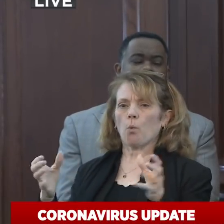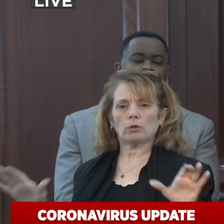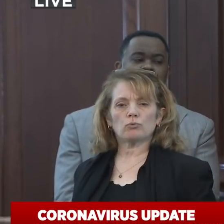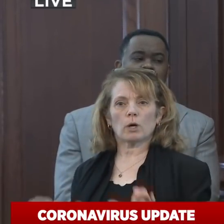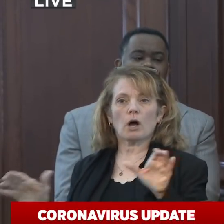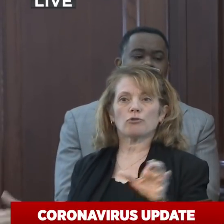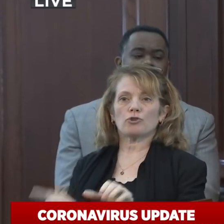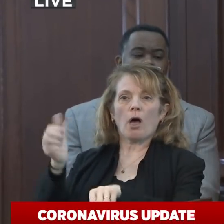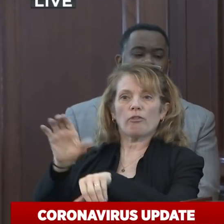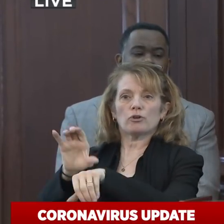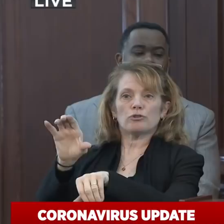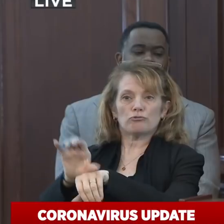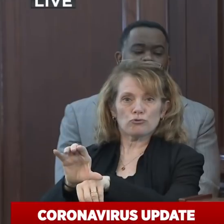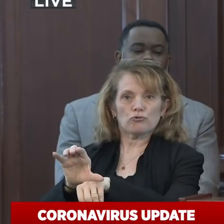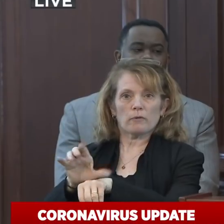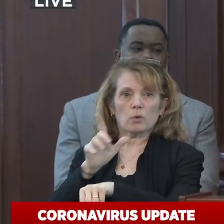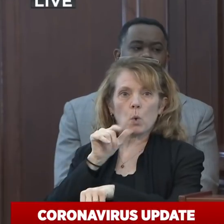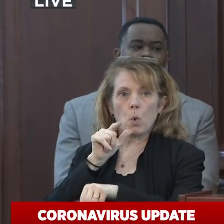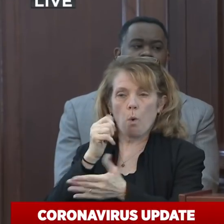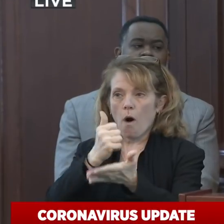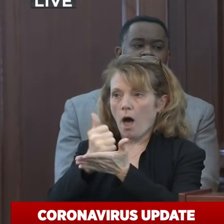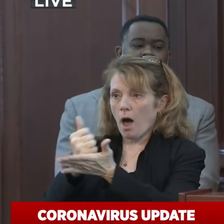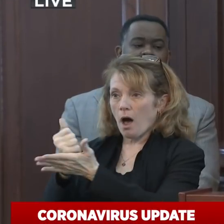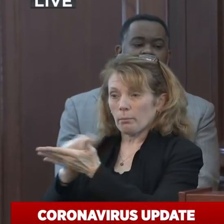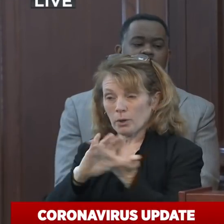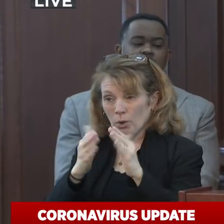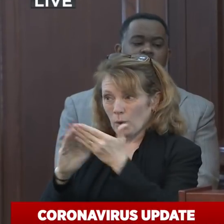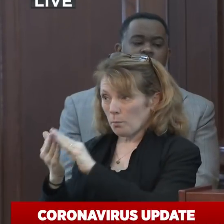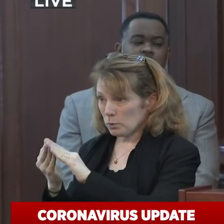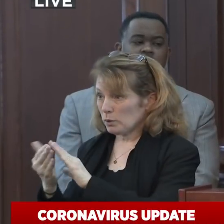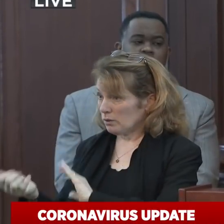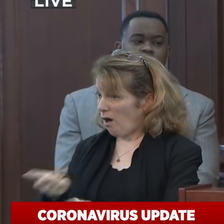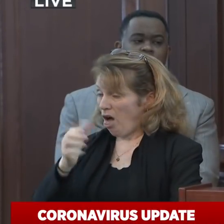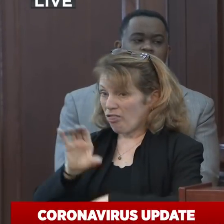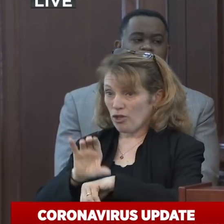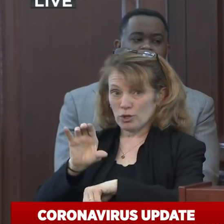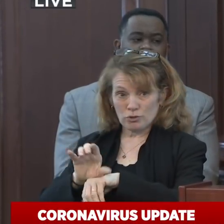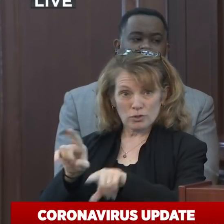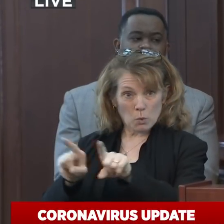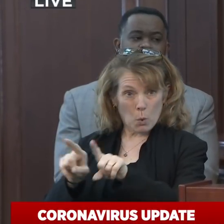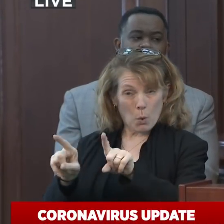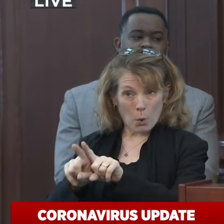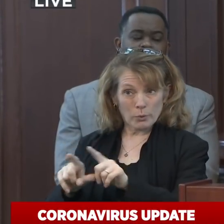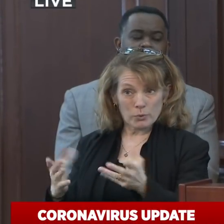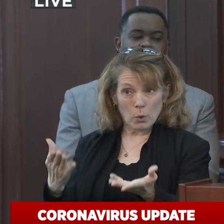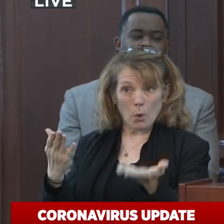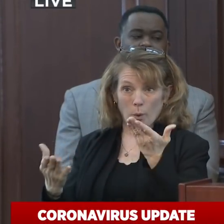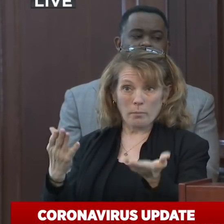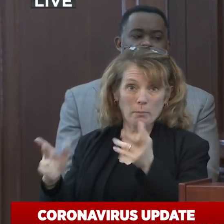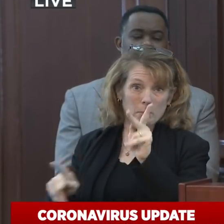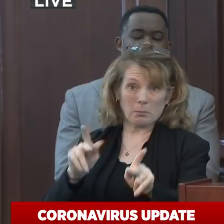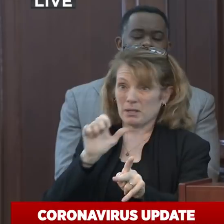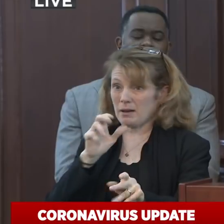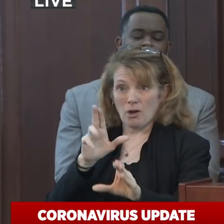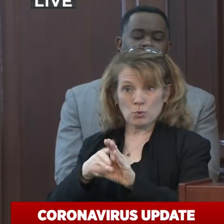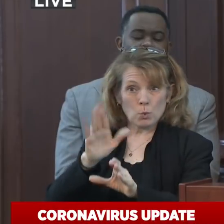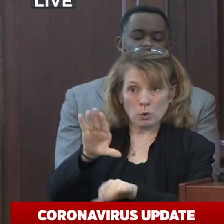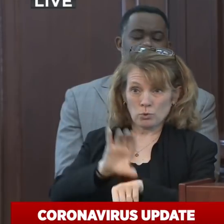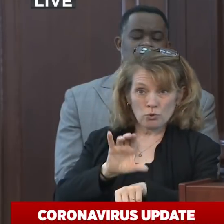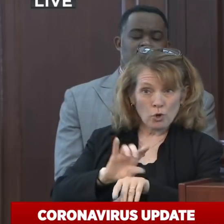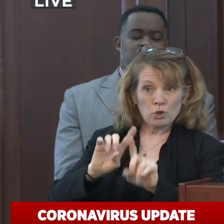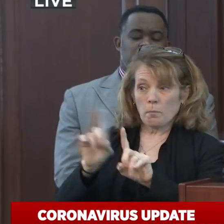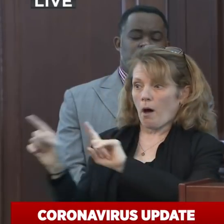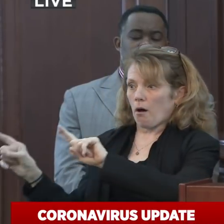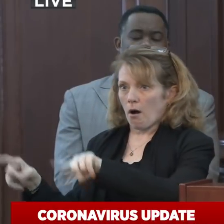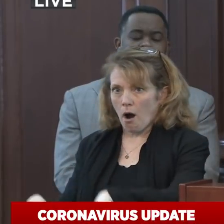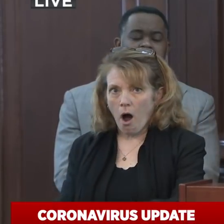have service-oriented community events in your church where people outside of your membership participate in things inside your edifice.